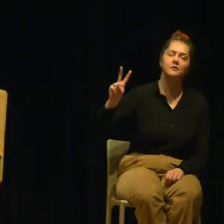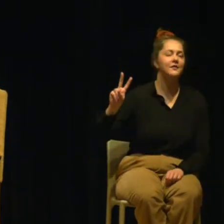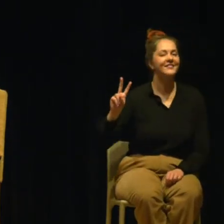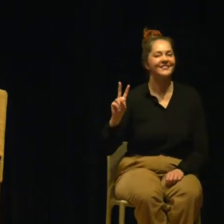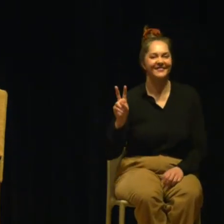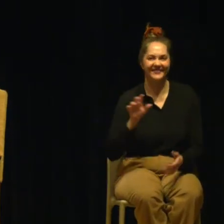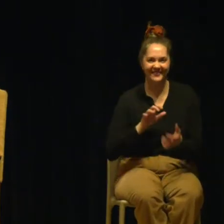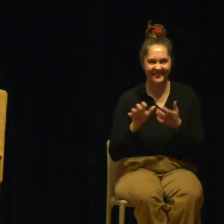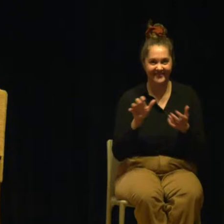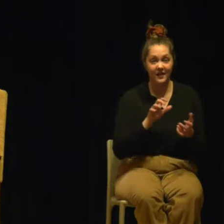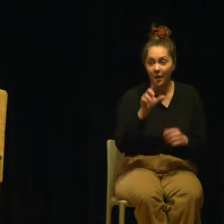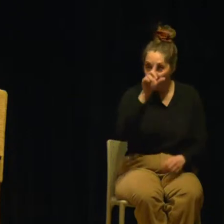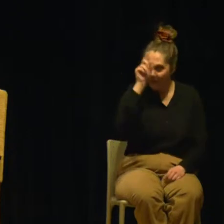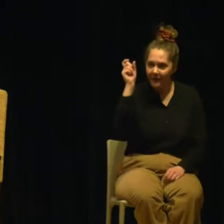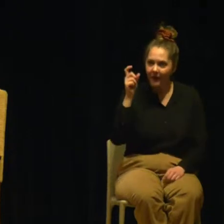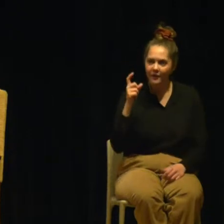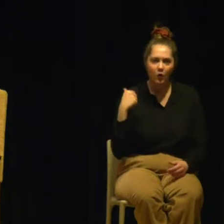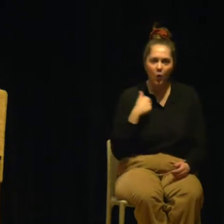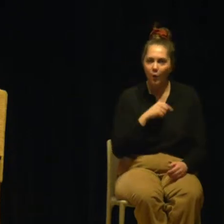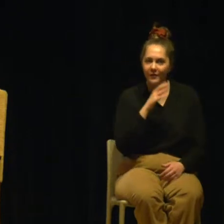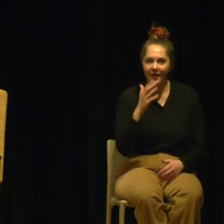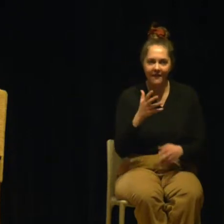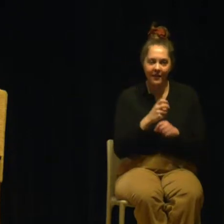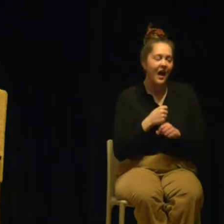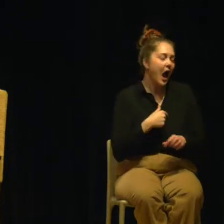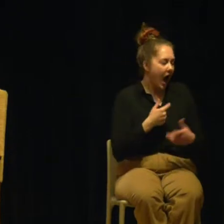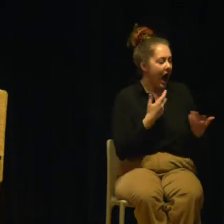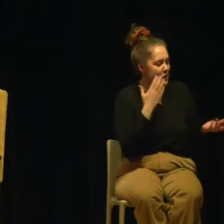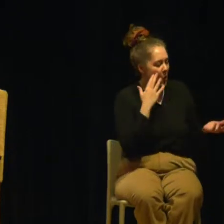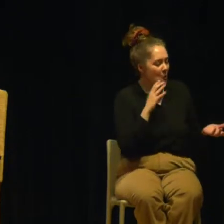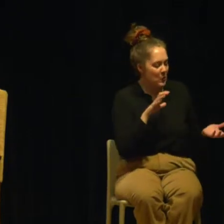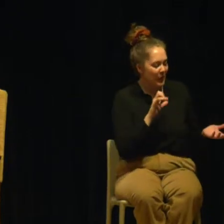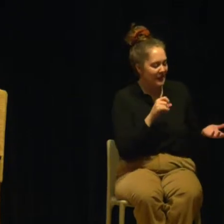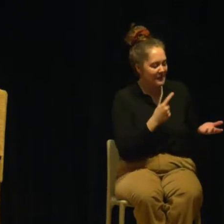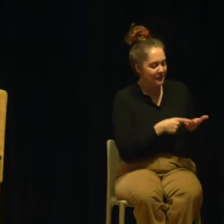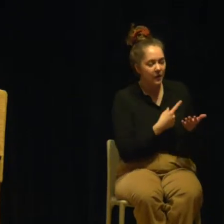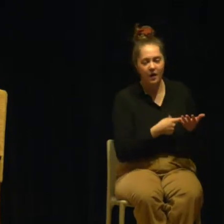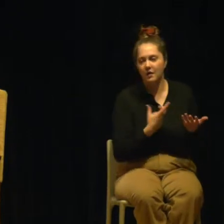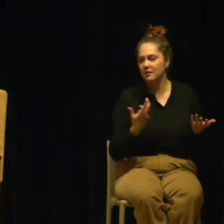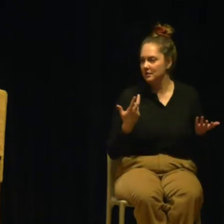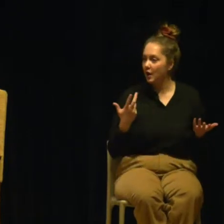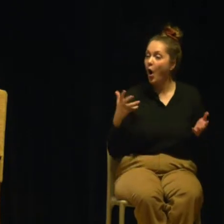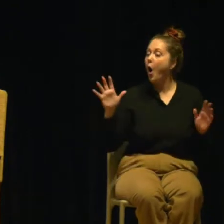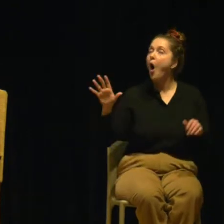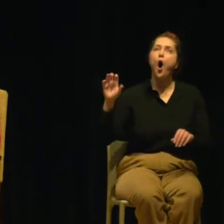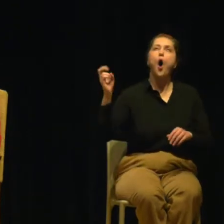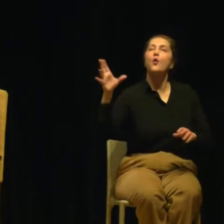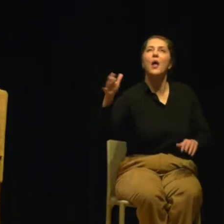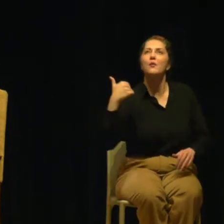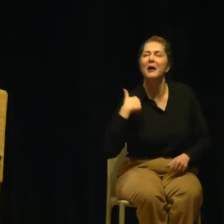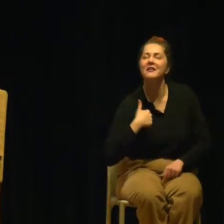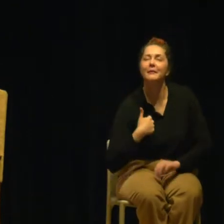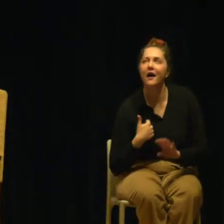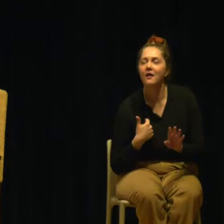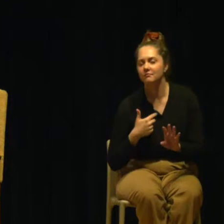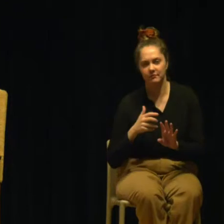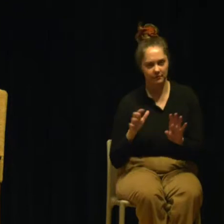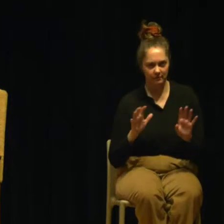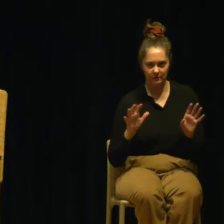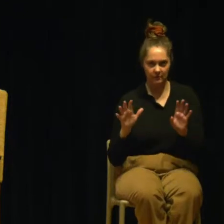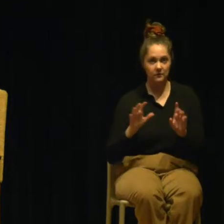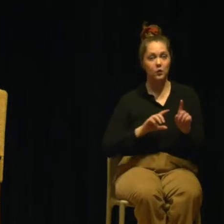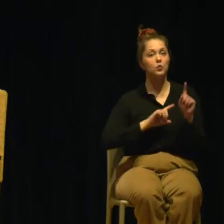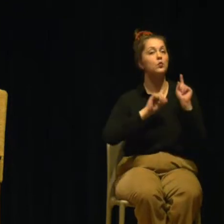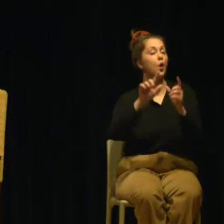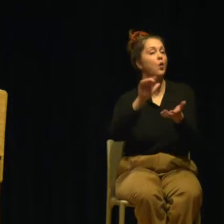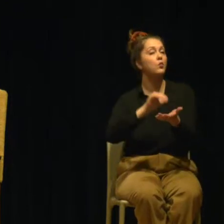know, because we're never going to get to it. Y'all know y'all do that sometimes, you know? Right? Oh, that reminds me, you know. So go in